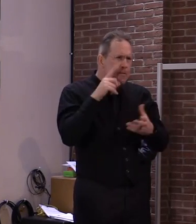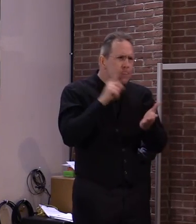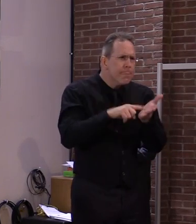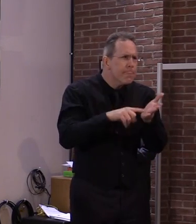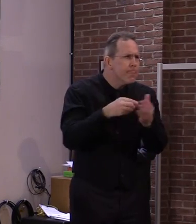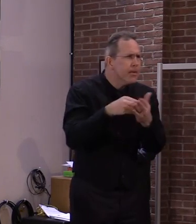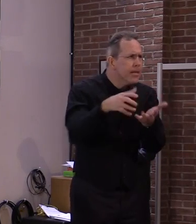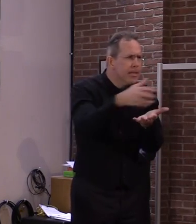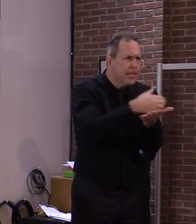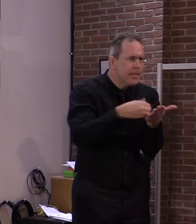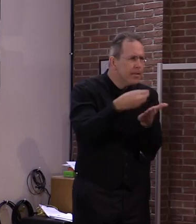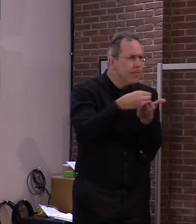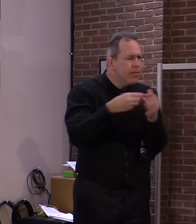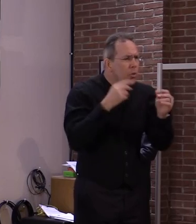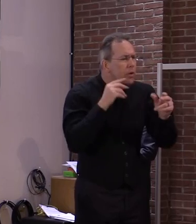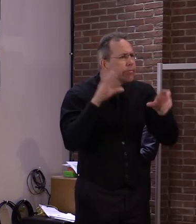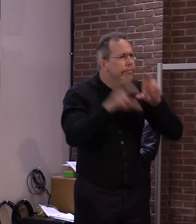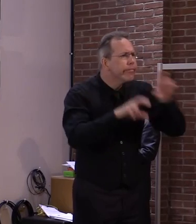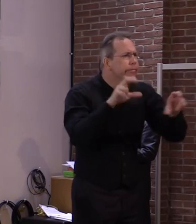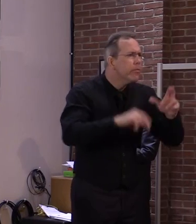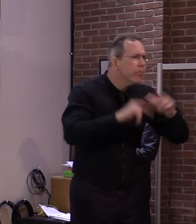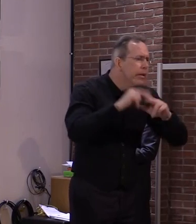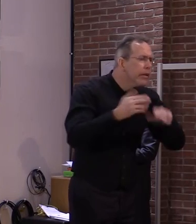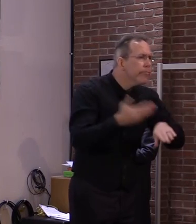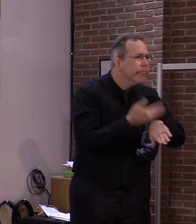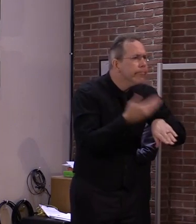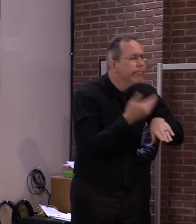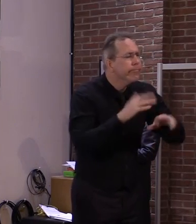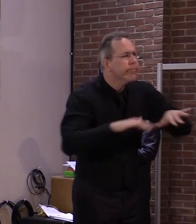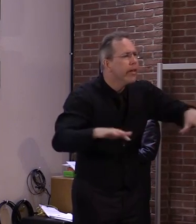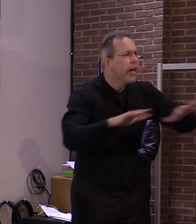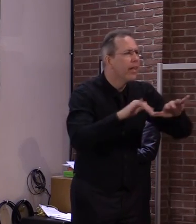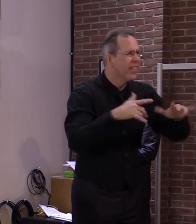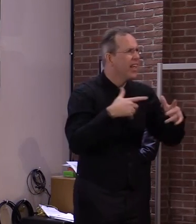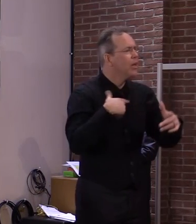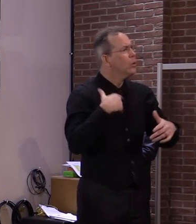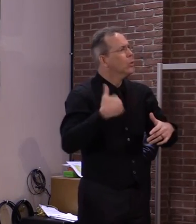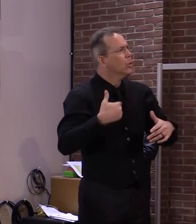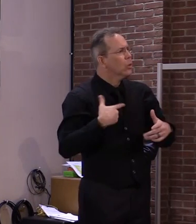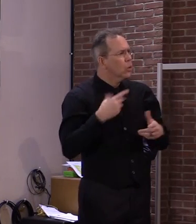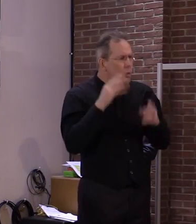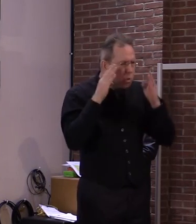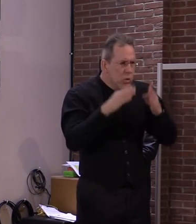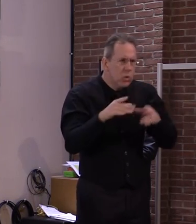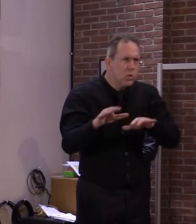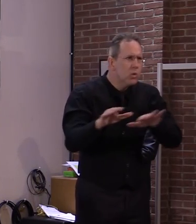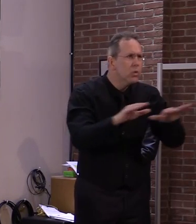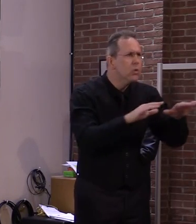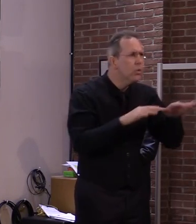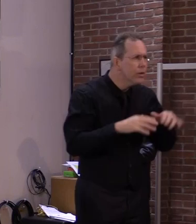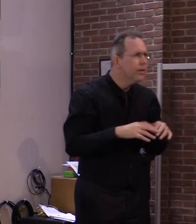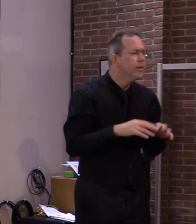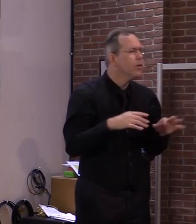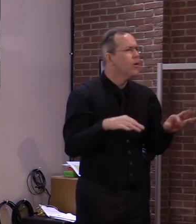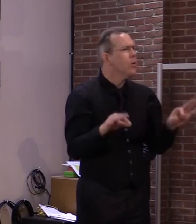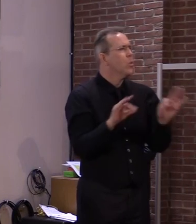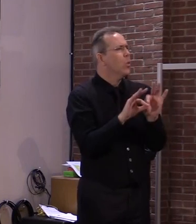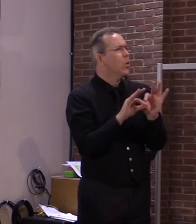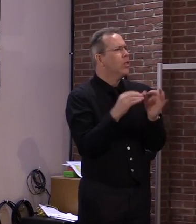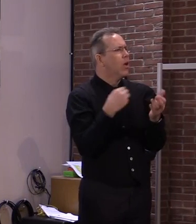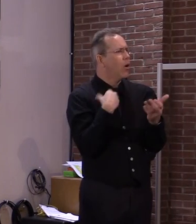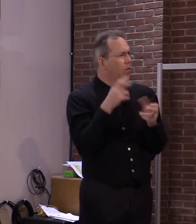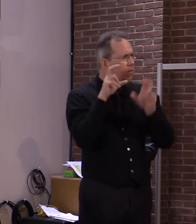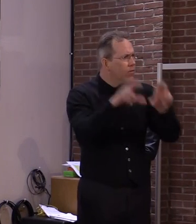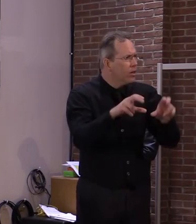to invest in areas of high concern to us that give us a great amount of return. And so it's going to be an active